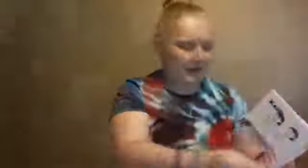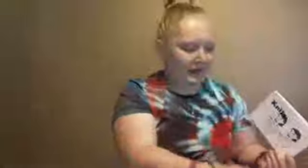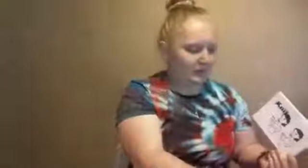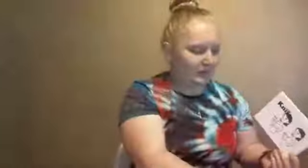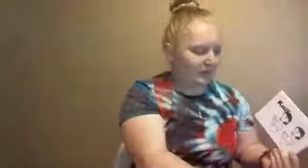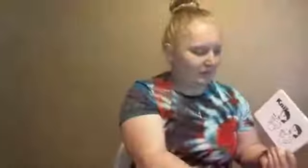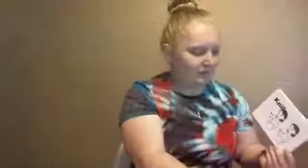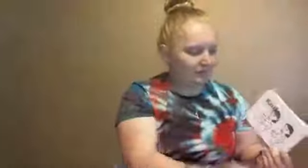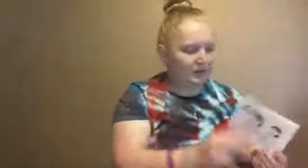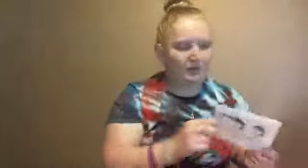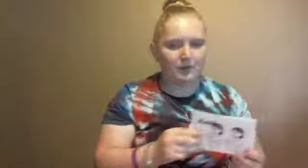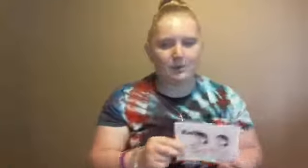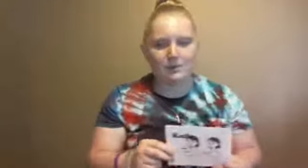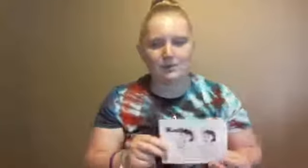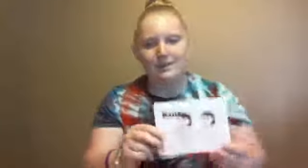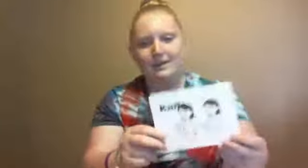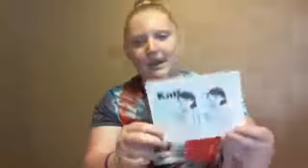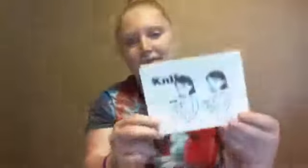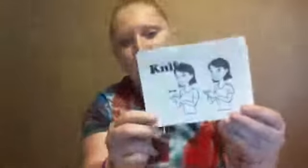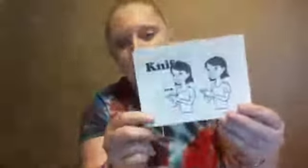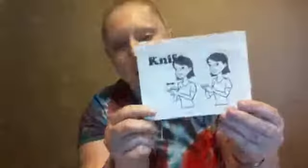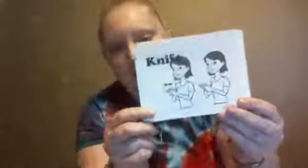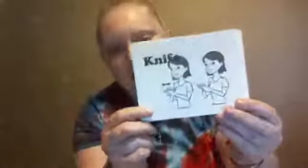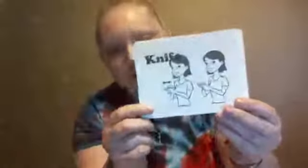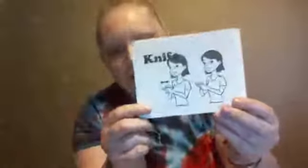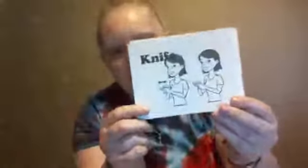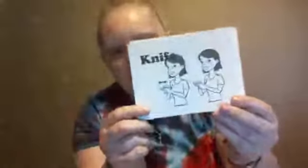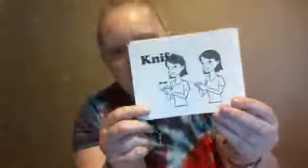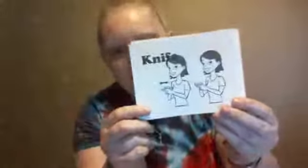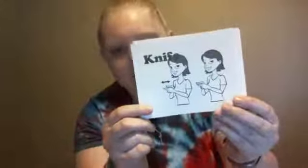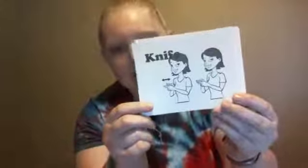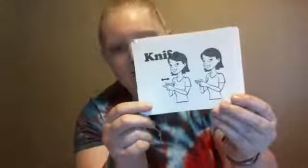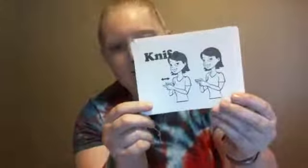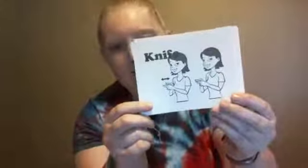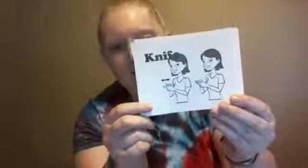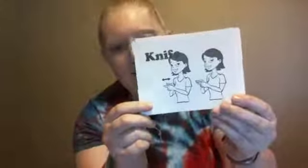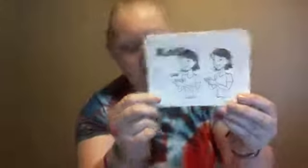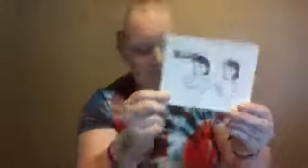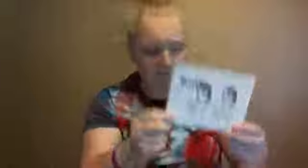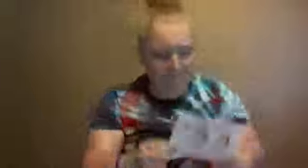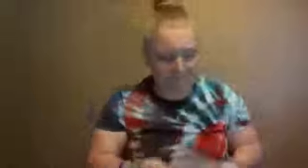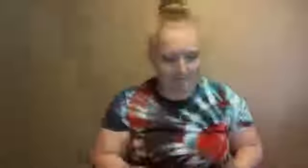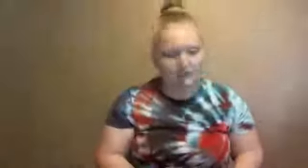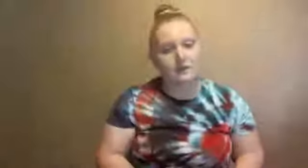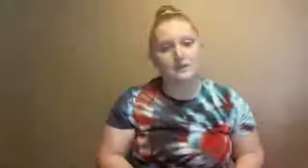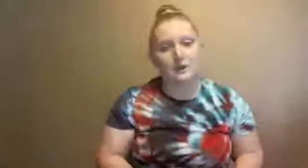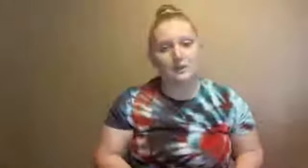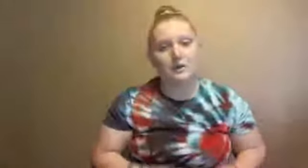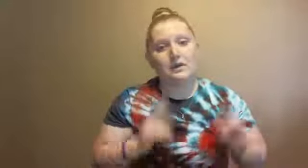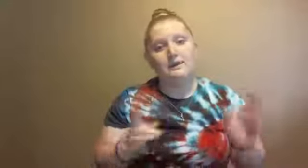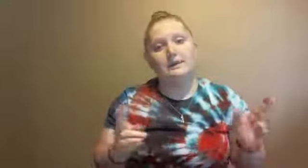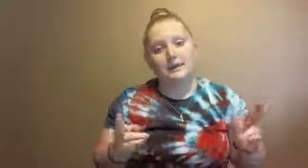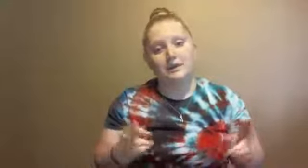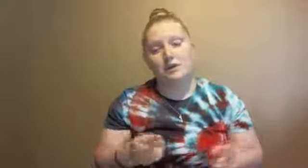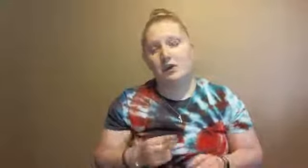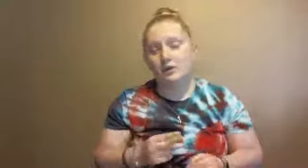Okay, we only have a few more left. Our next one is knife. So, these should always